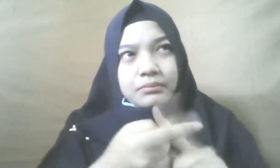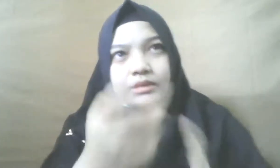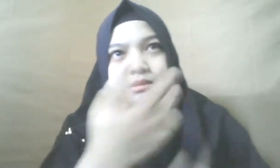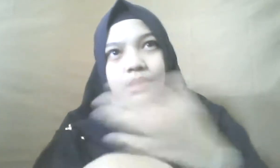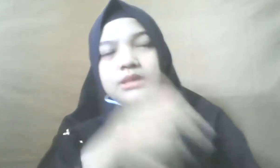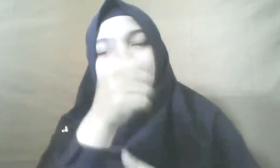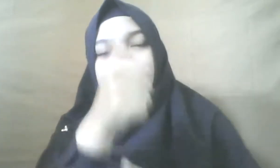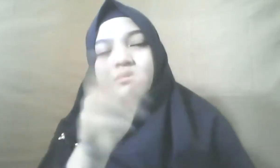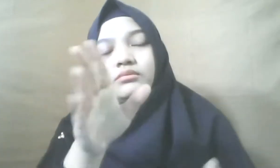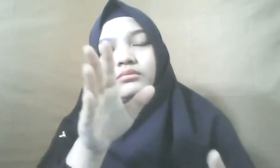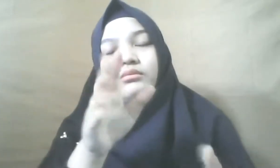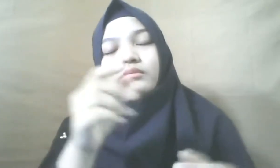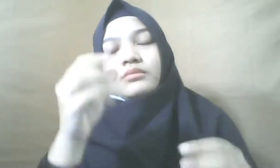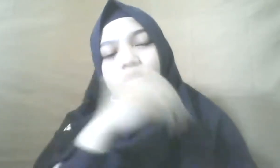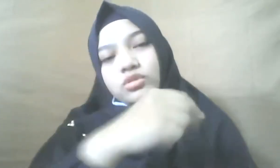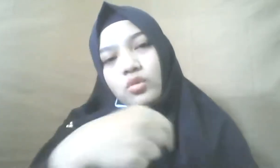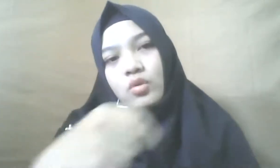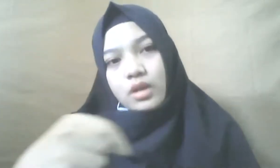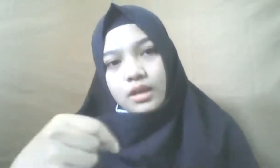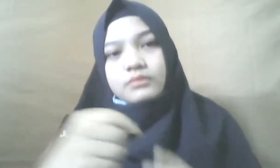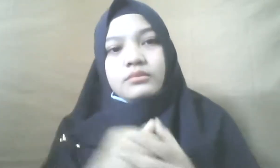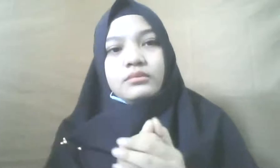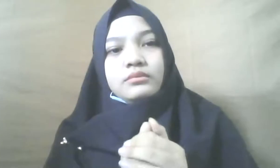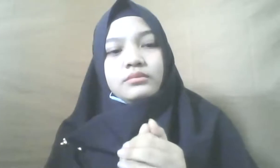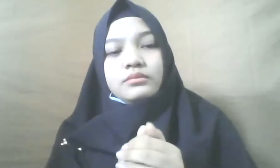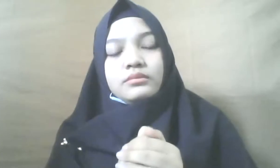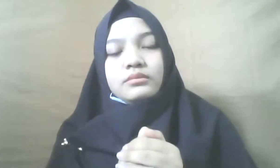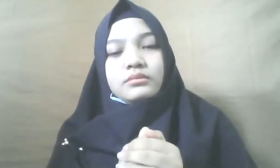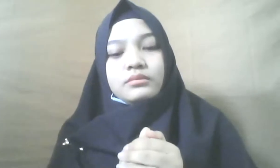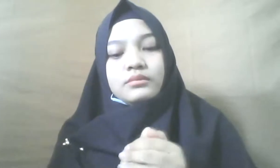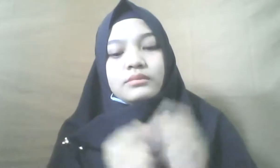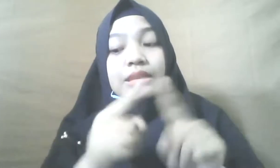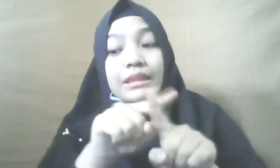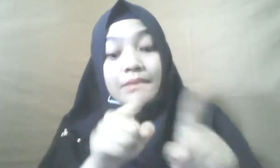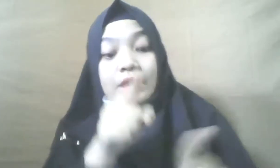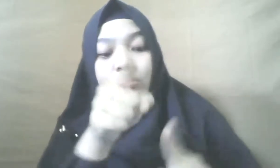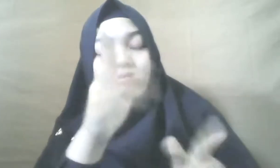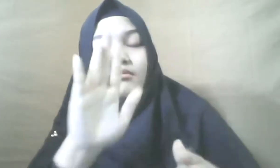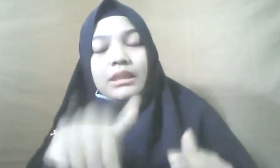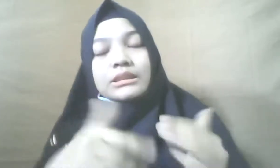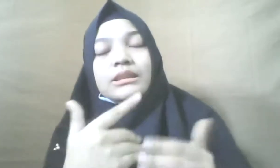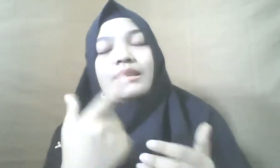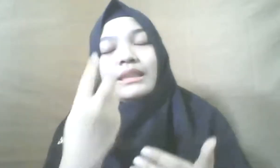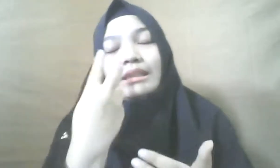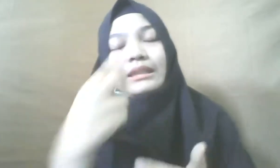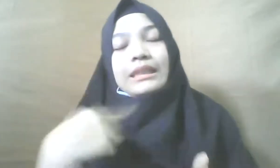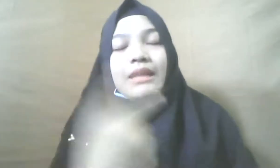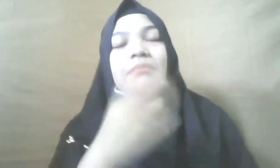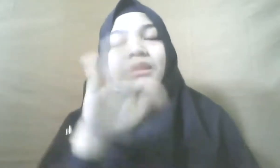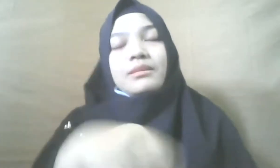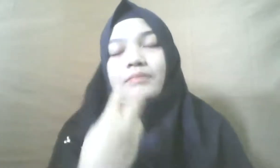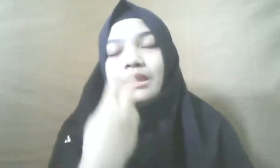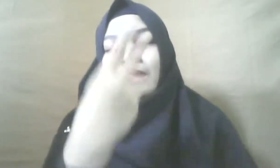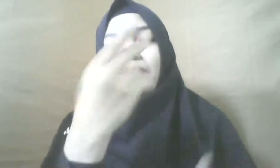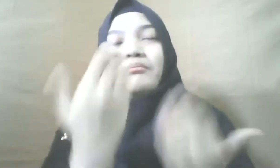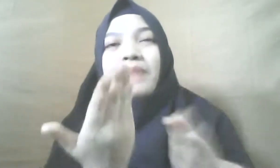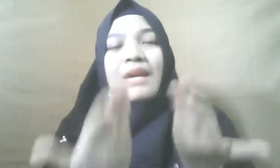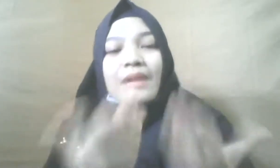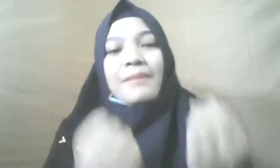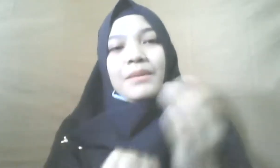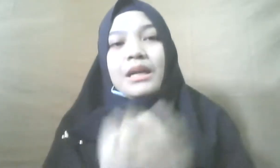any recent data on whether there has been progress in terms of the numbers of students or the numbers of universities that